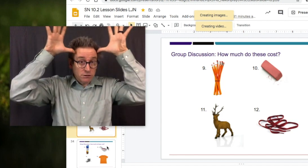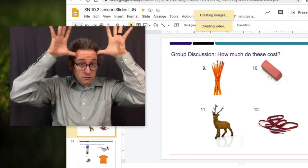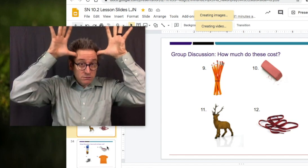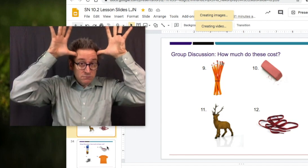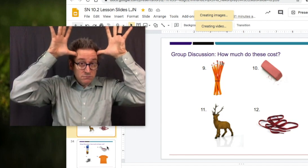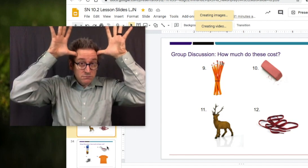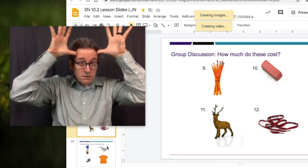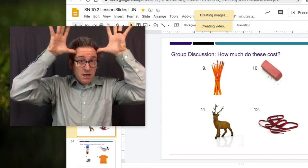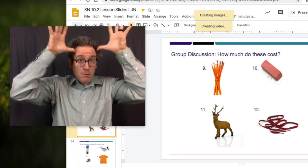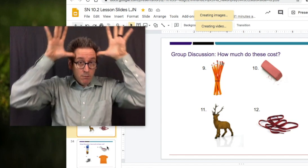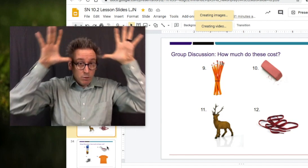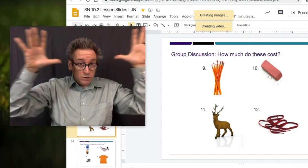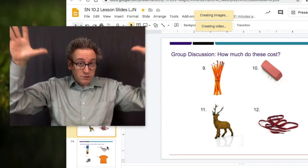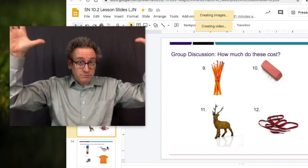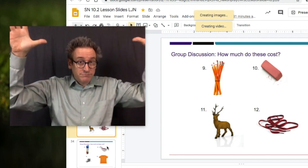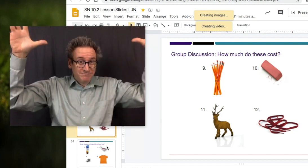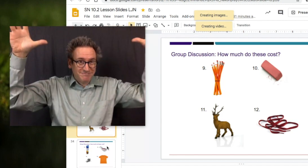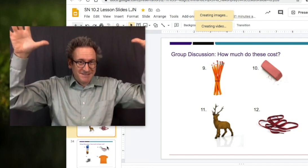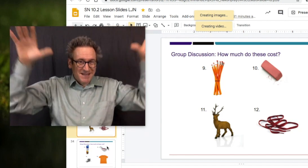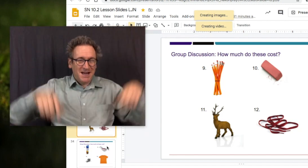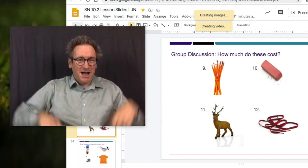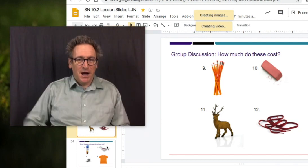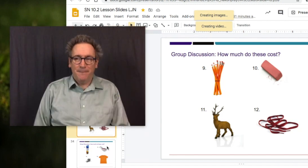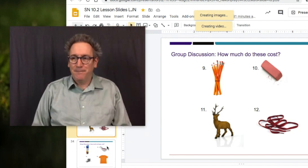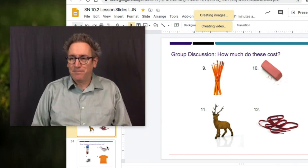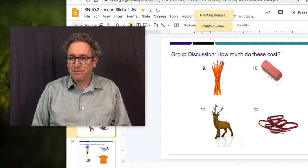Reindeer, moose.